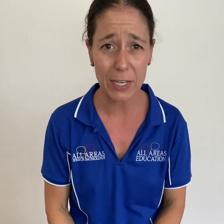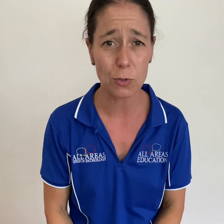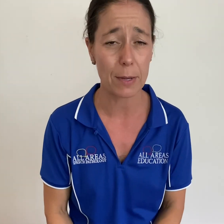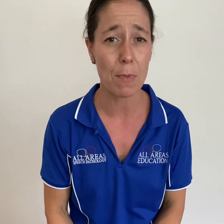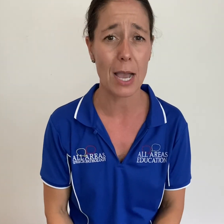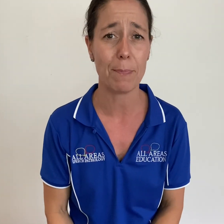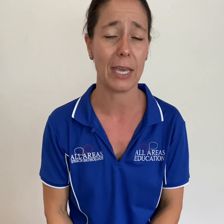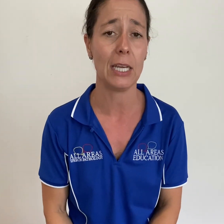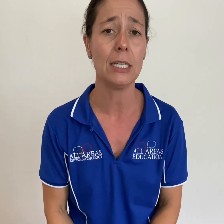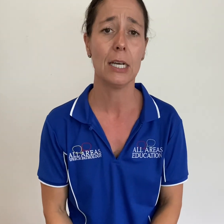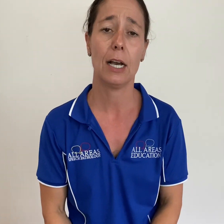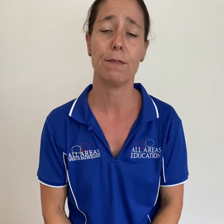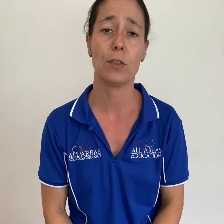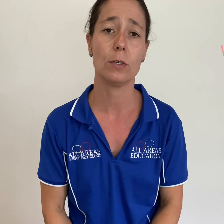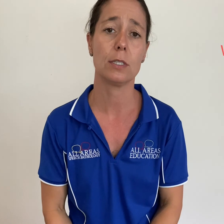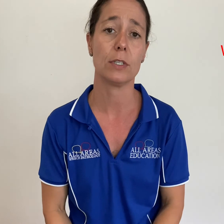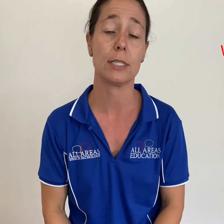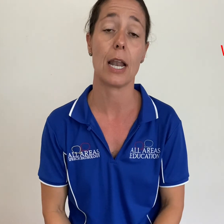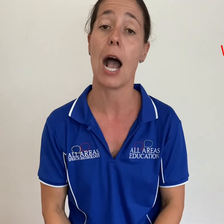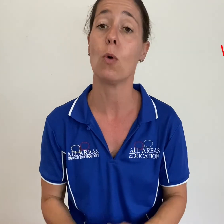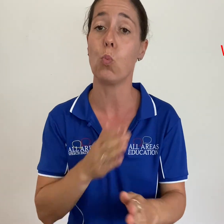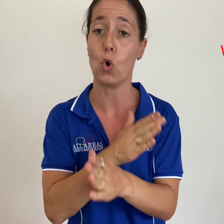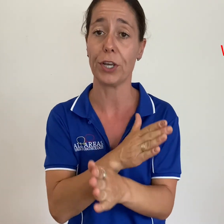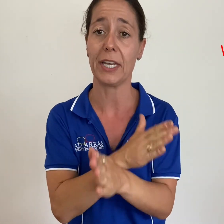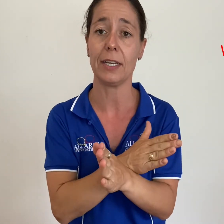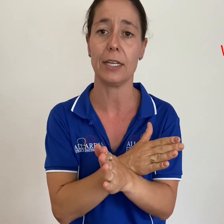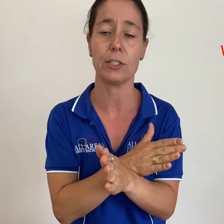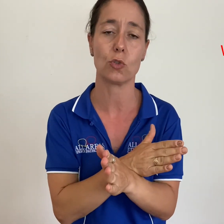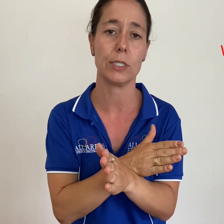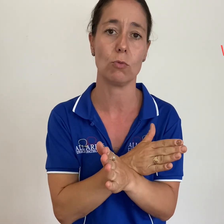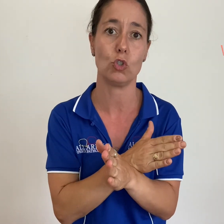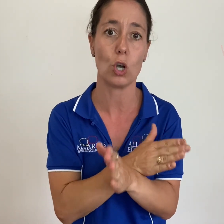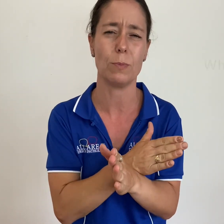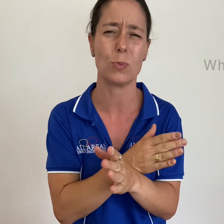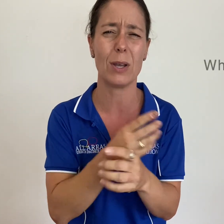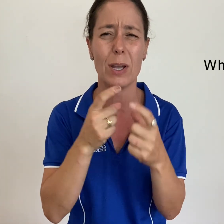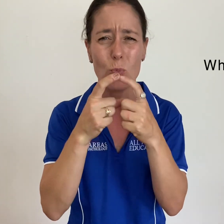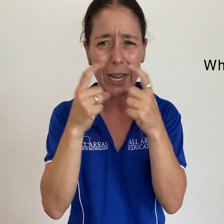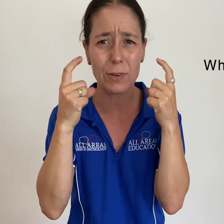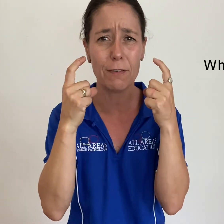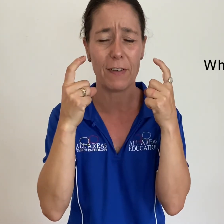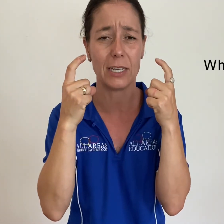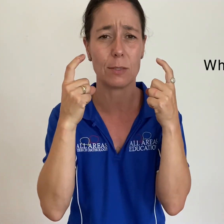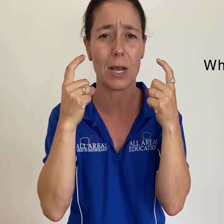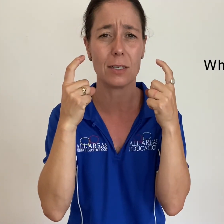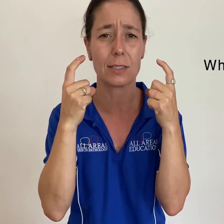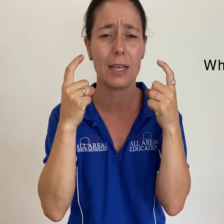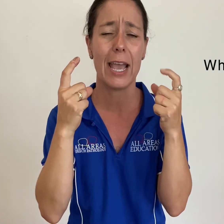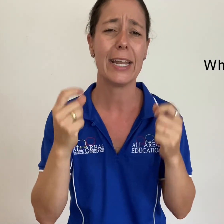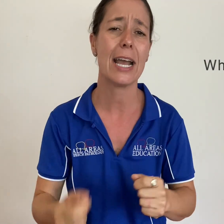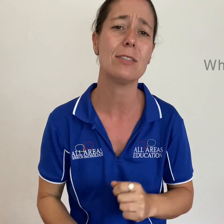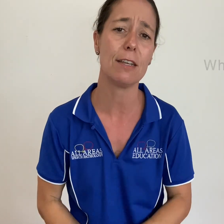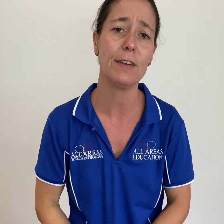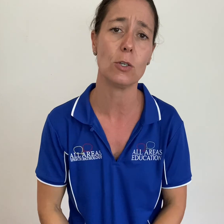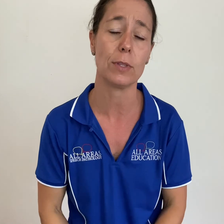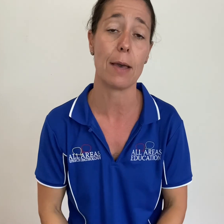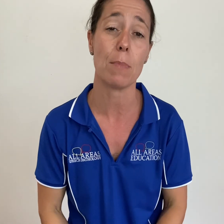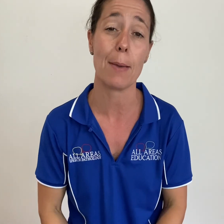it might be for those of us that are working in industries or jobs where we're wearing face masks, and how difficult that might be